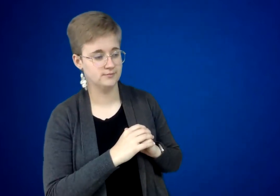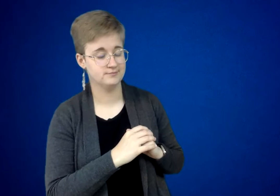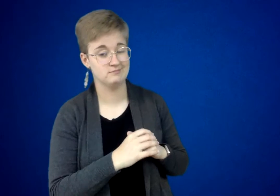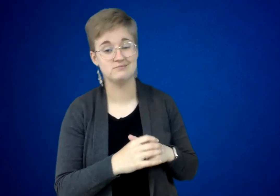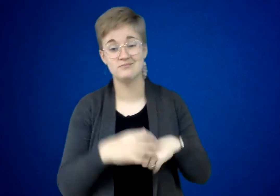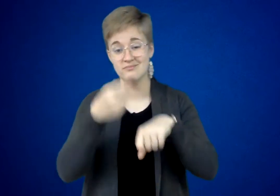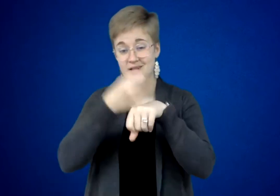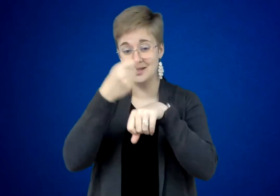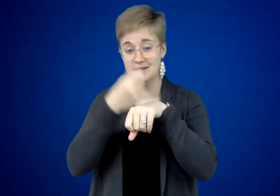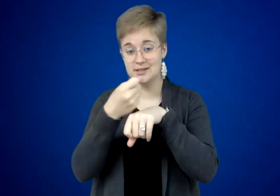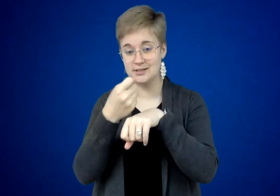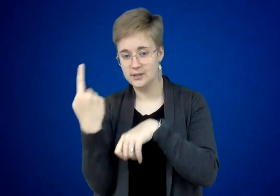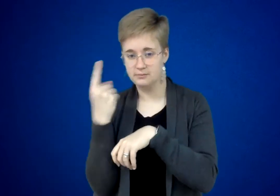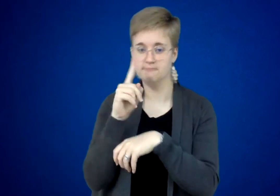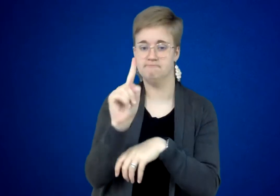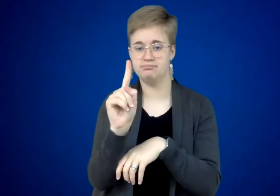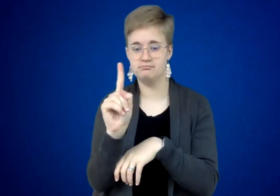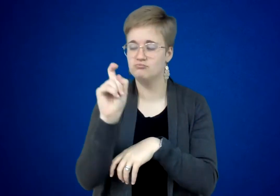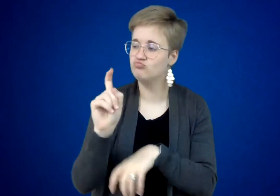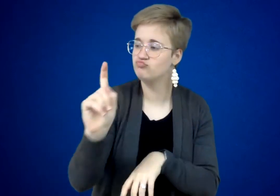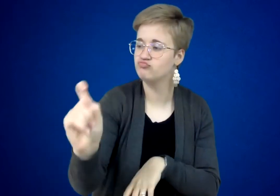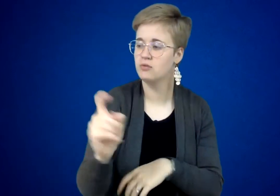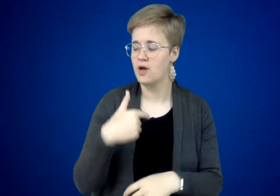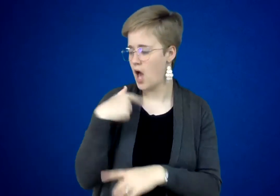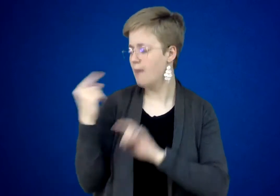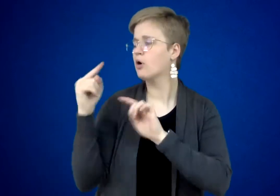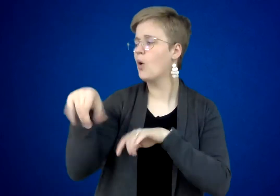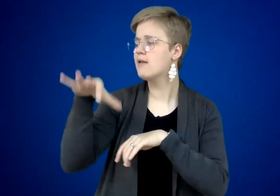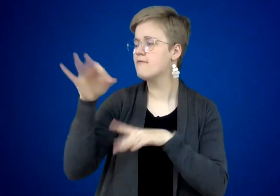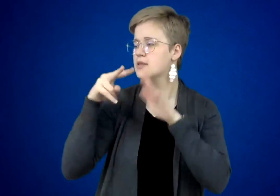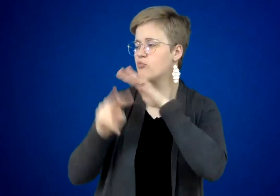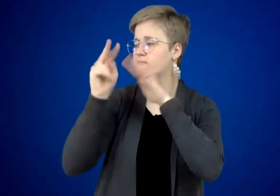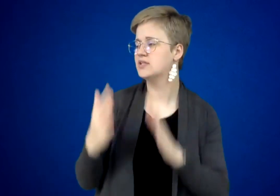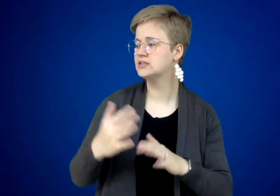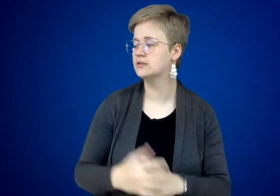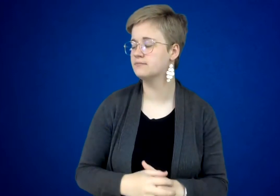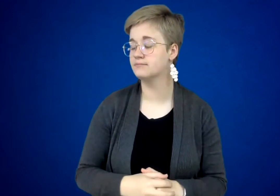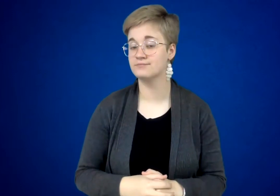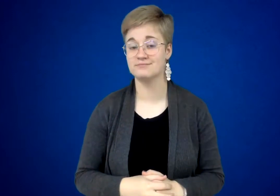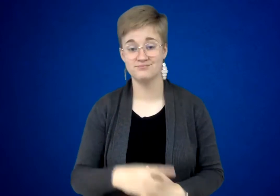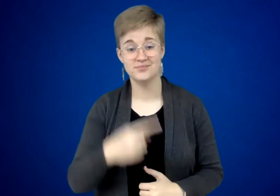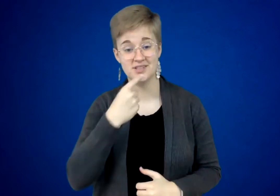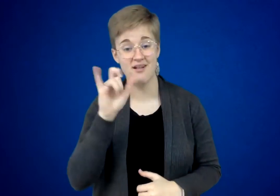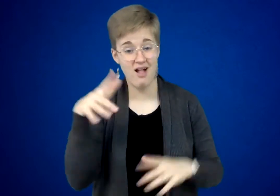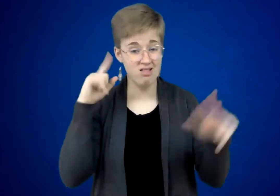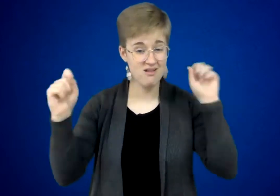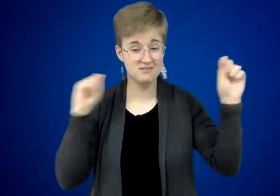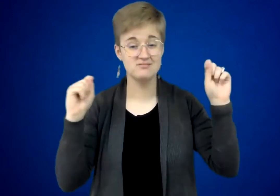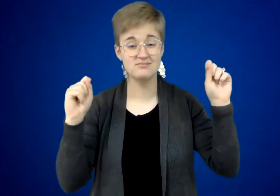turned back around. "I'm going to find the prophetess," she said loudly. "I'm going to ask her what